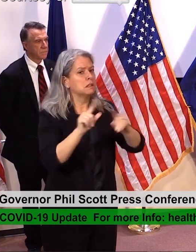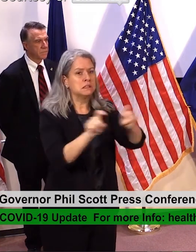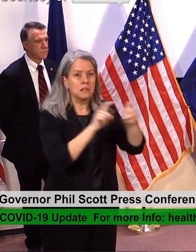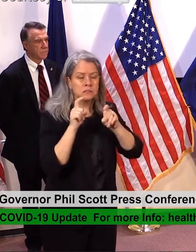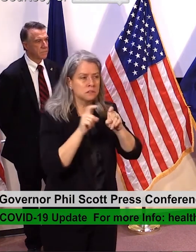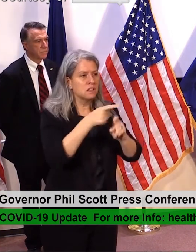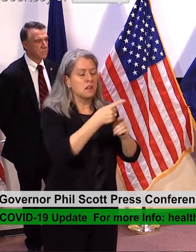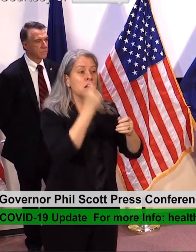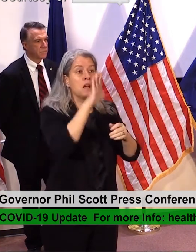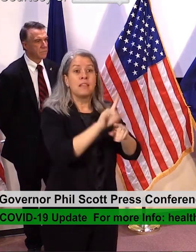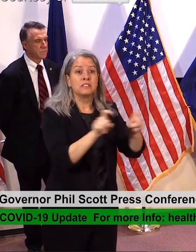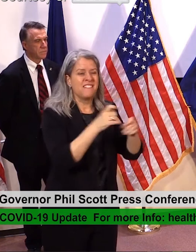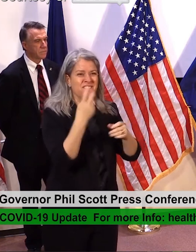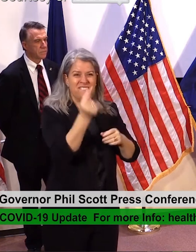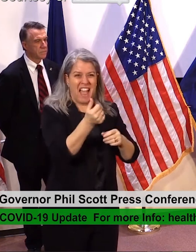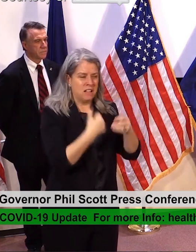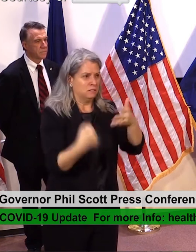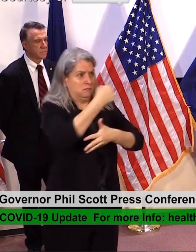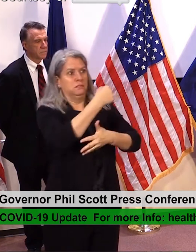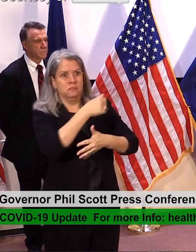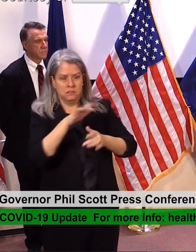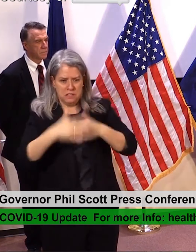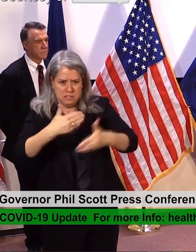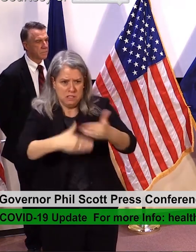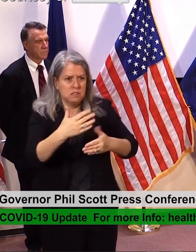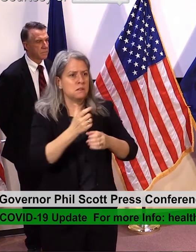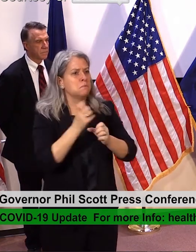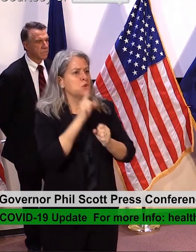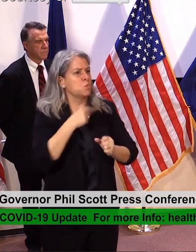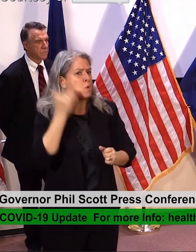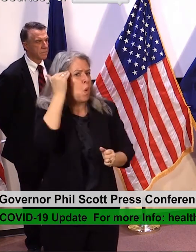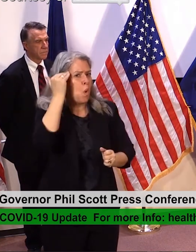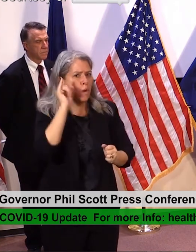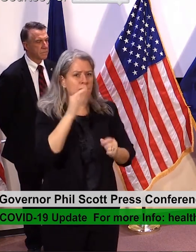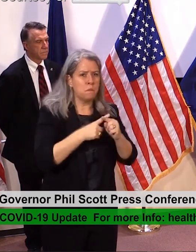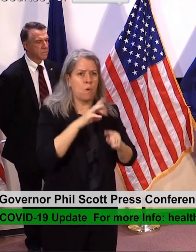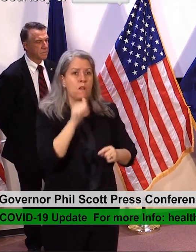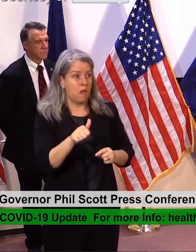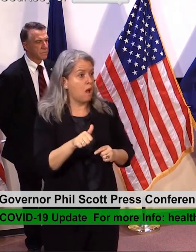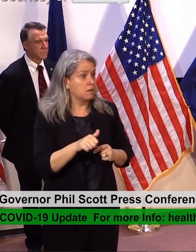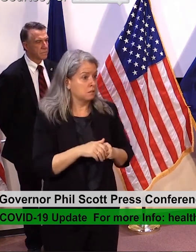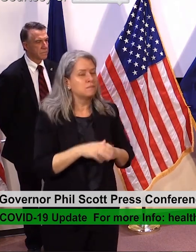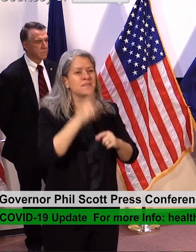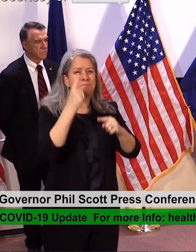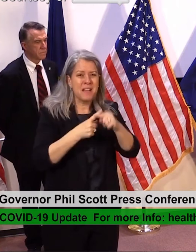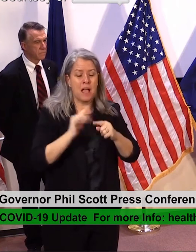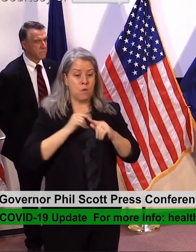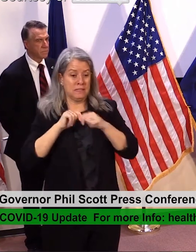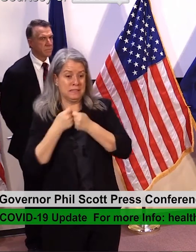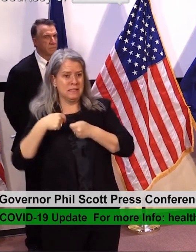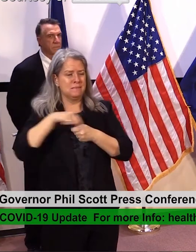prioritized and turned around quickly in our laboratory. The team is in constant communication with each